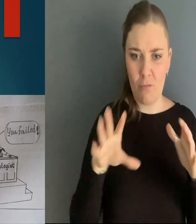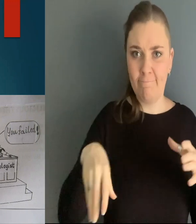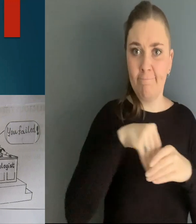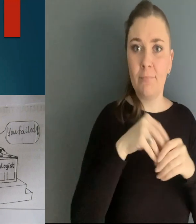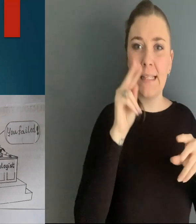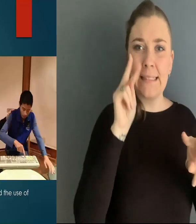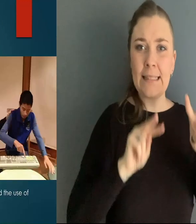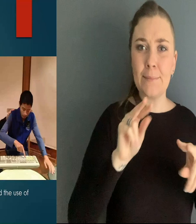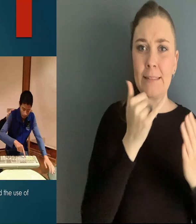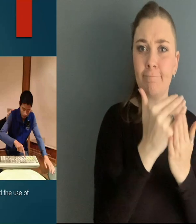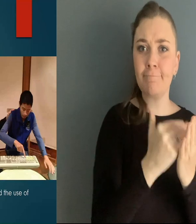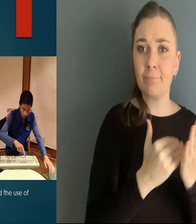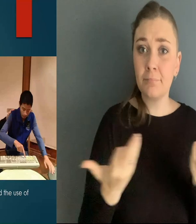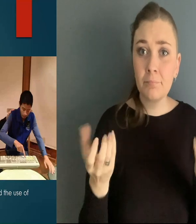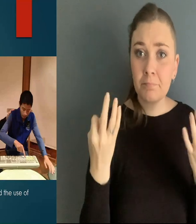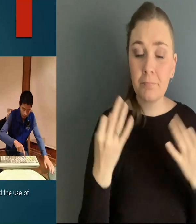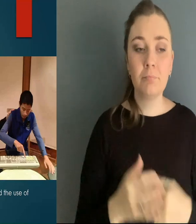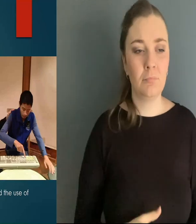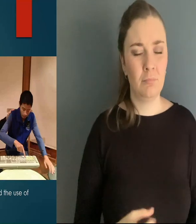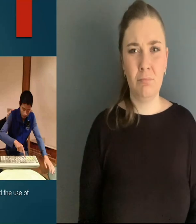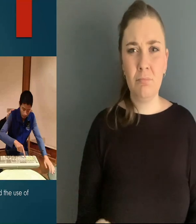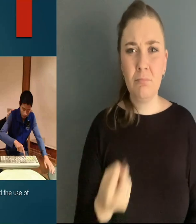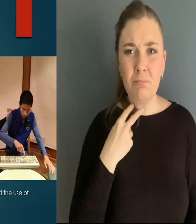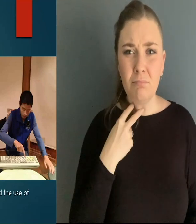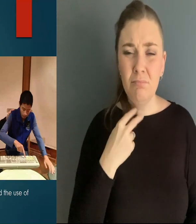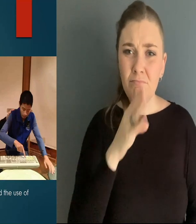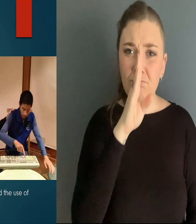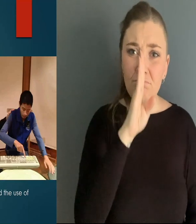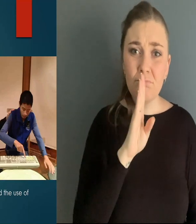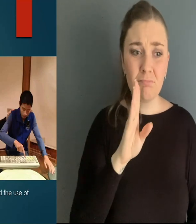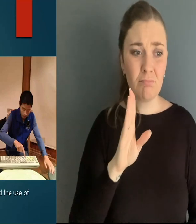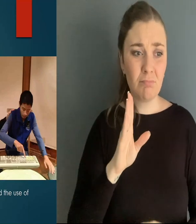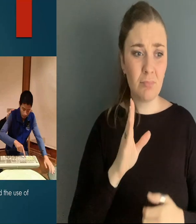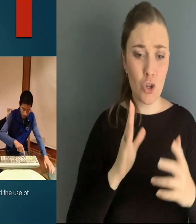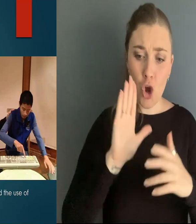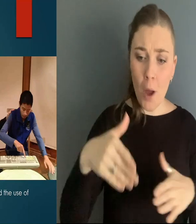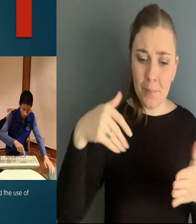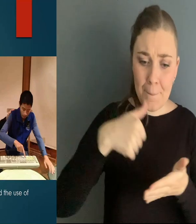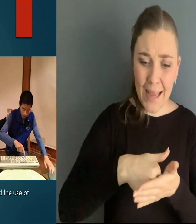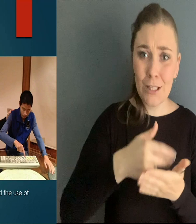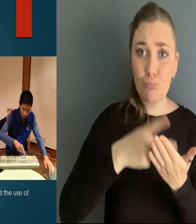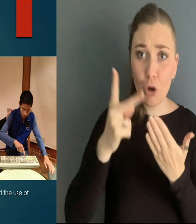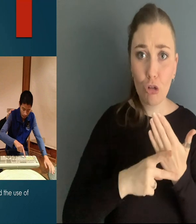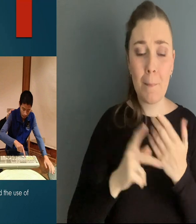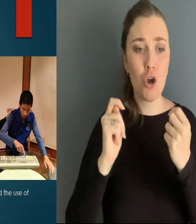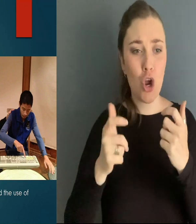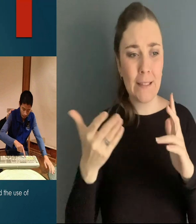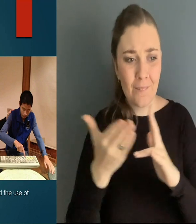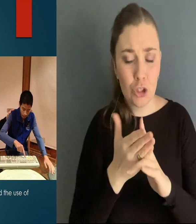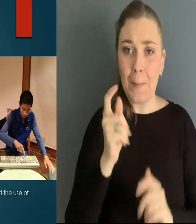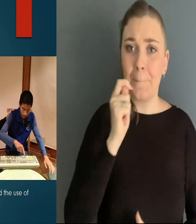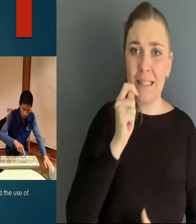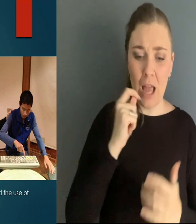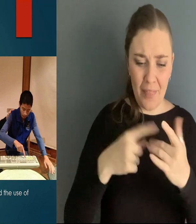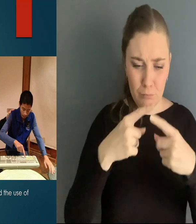the assessment it was devastating because i went through years of home-based program early intervention speech